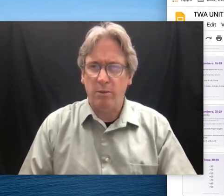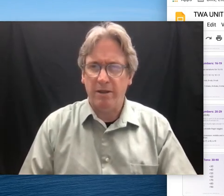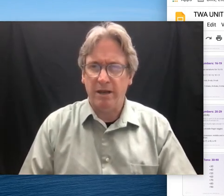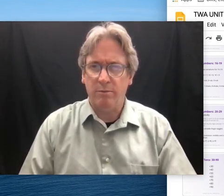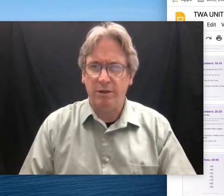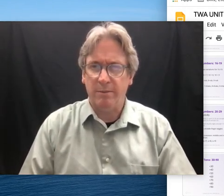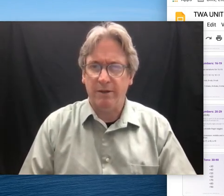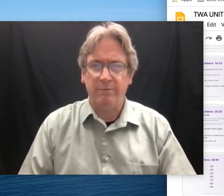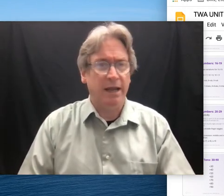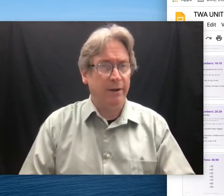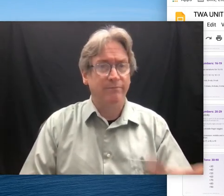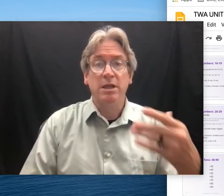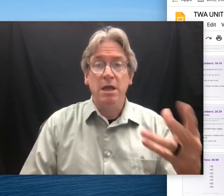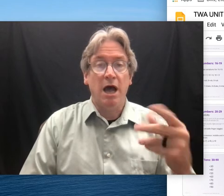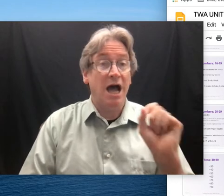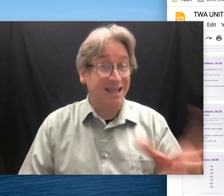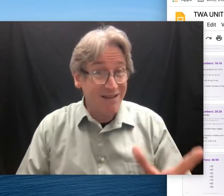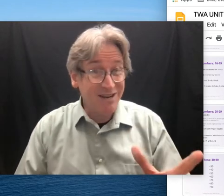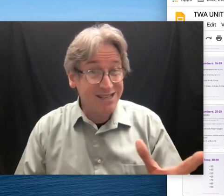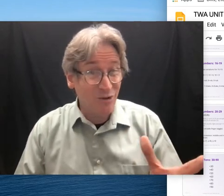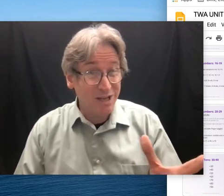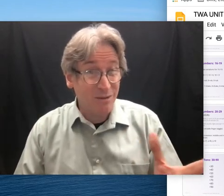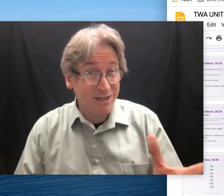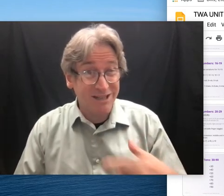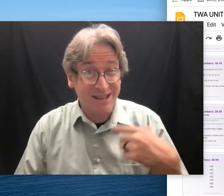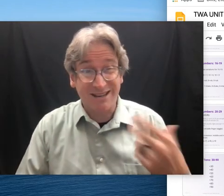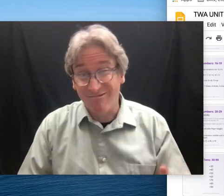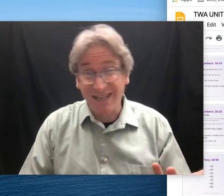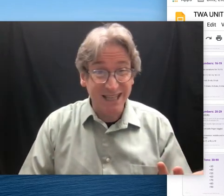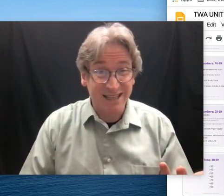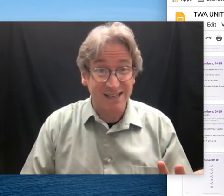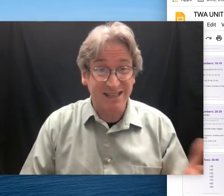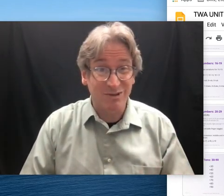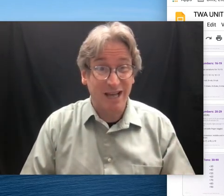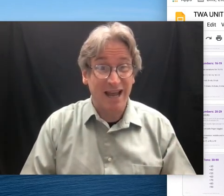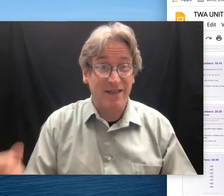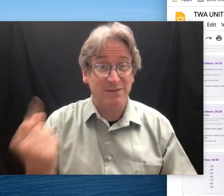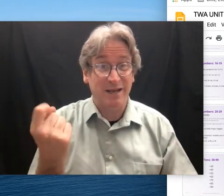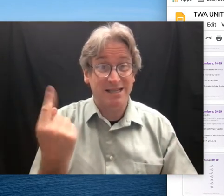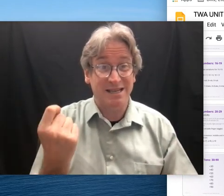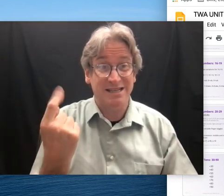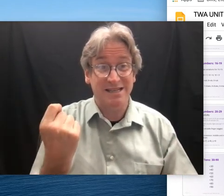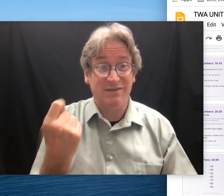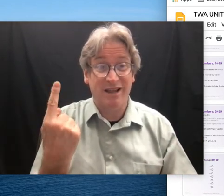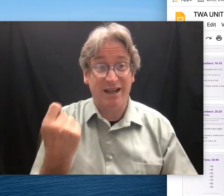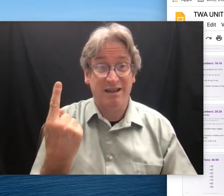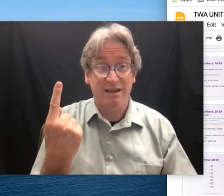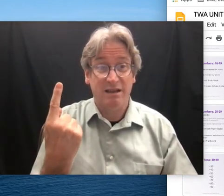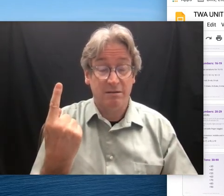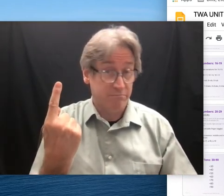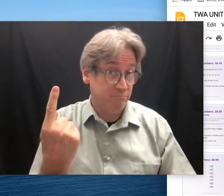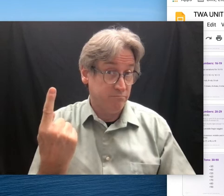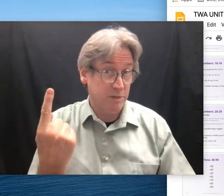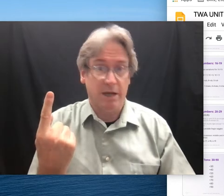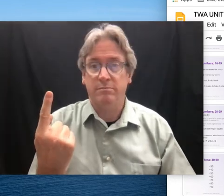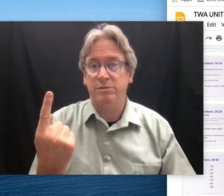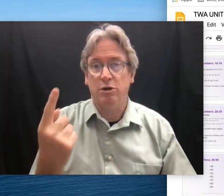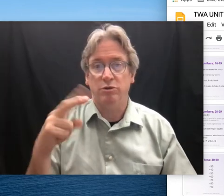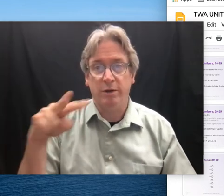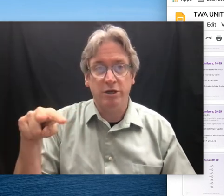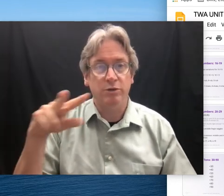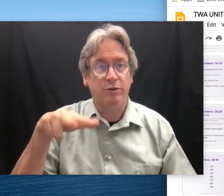I don't know why they didn't put them on there. Anyway, 11 is the only double digit that really doesn't do that, and that's because it's this flick.